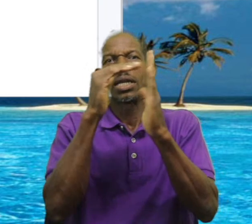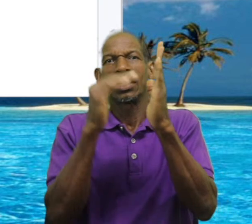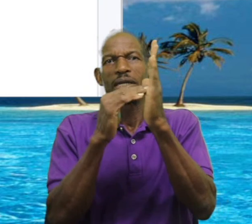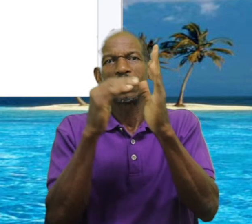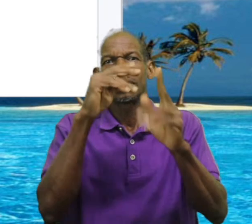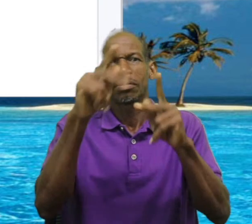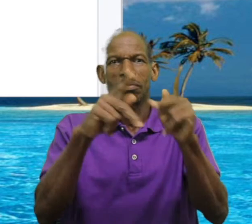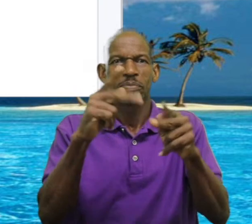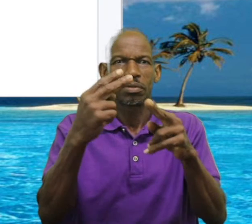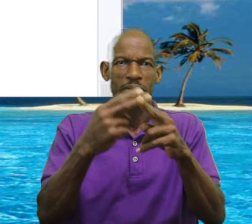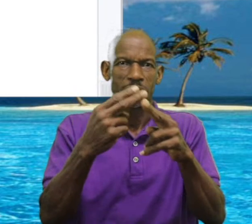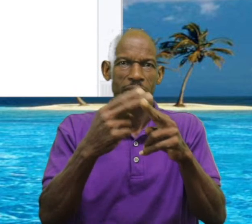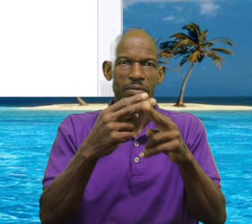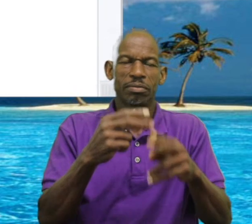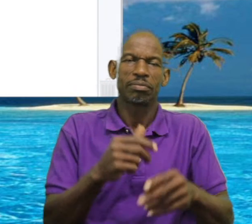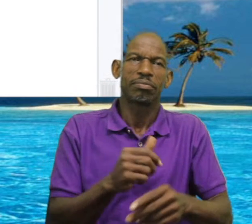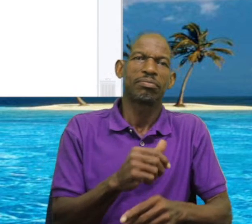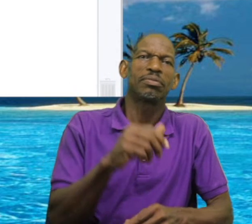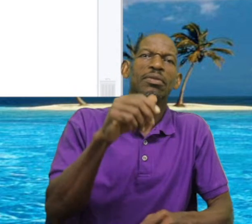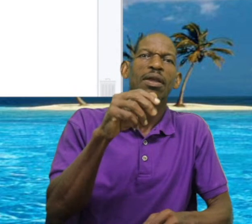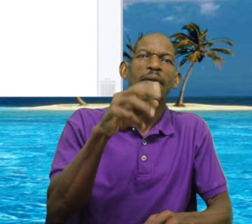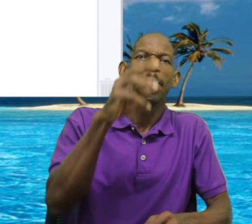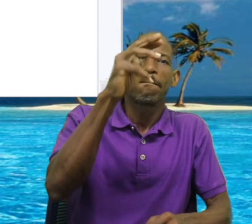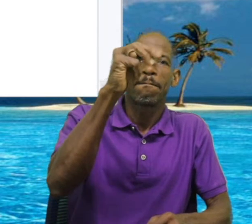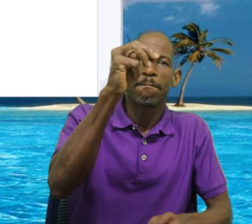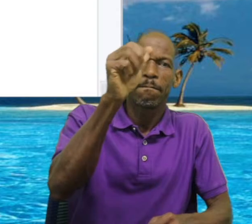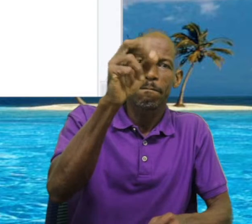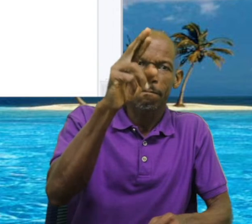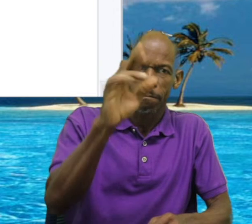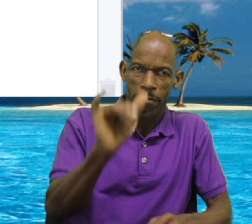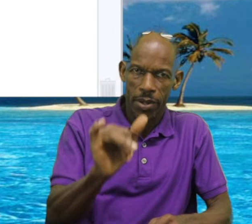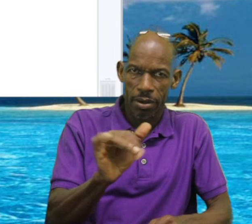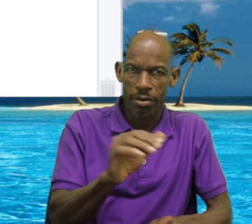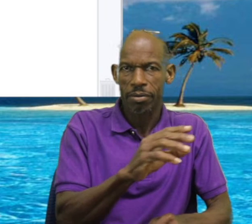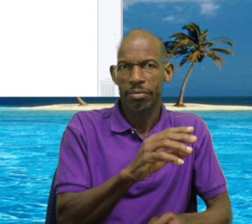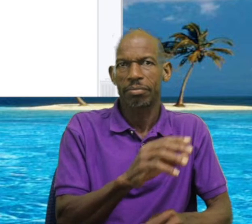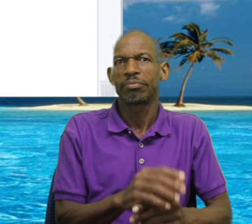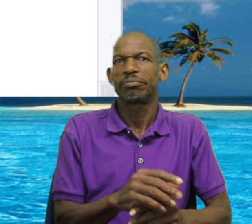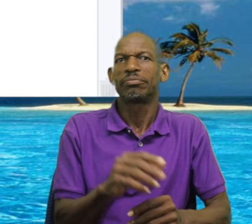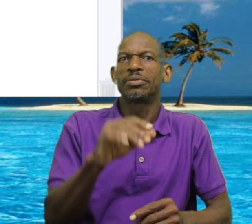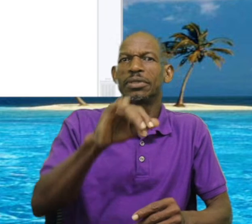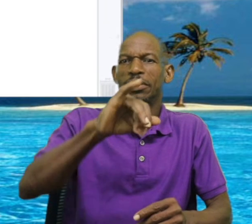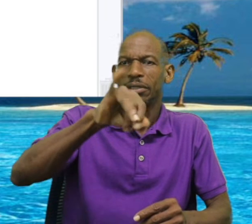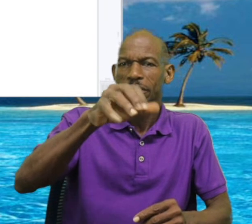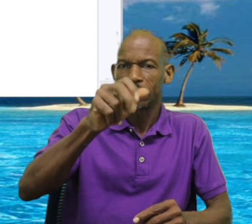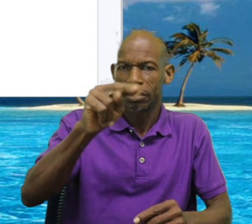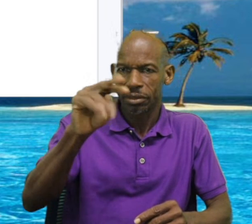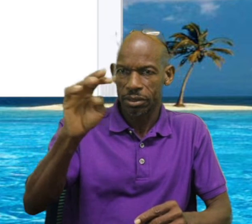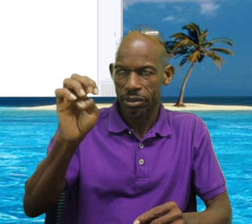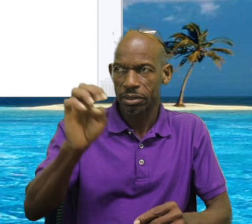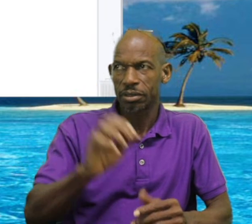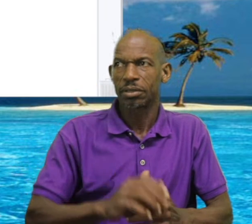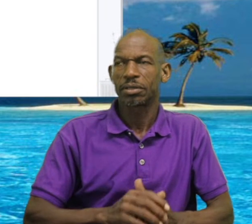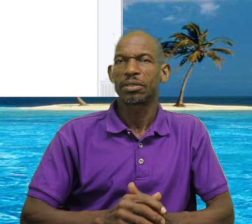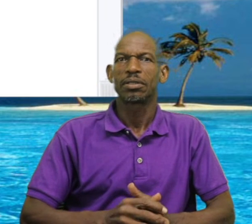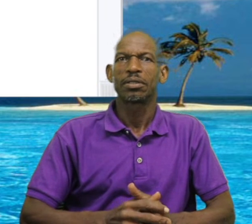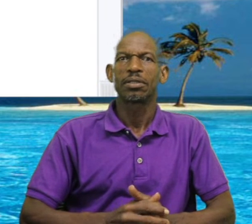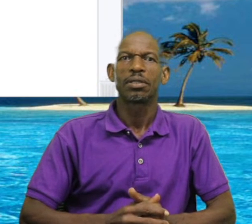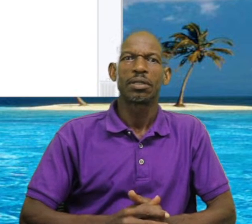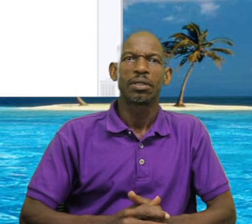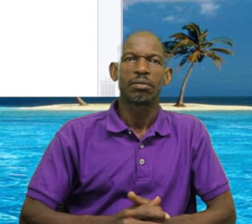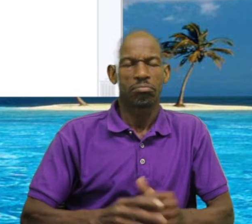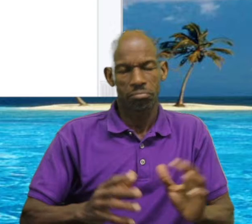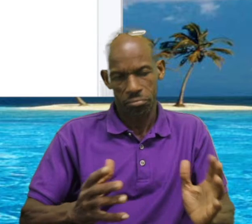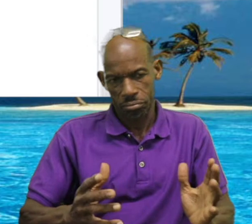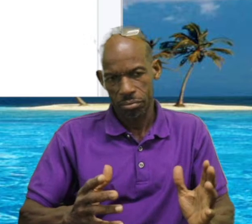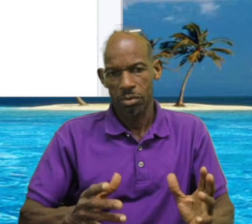and I put in Jane. These are 2 names of persons. But if I'm going to write them in a sentence